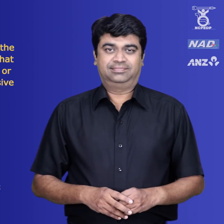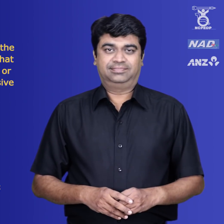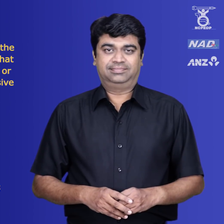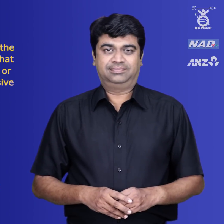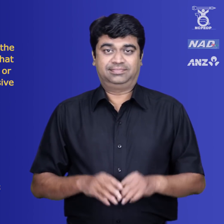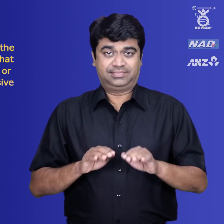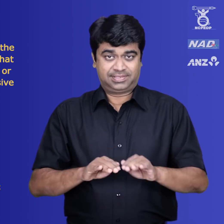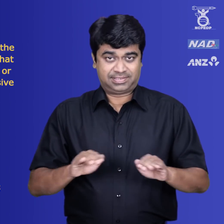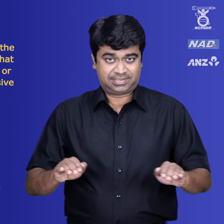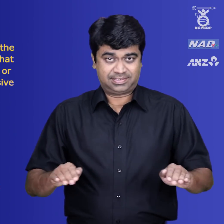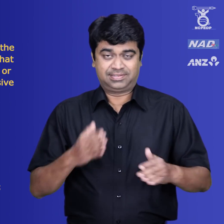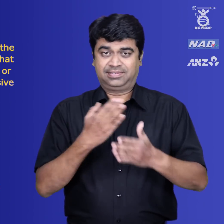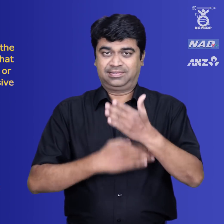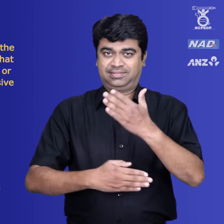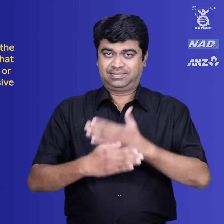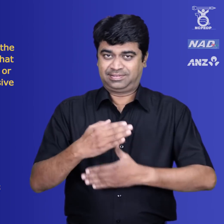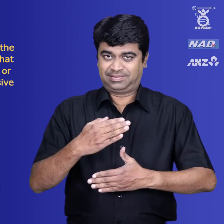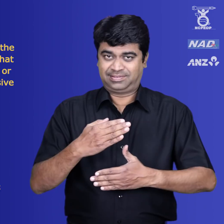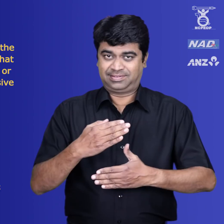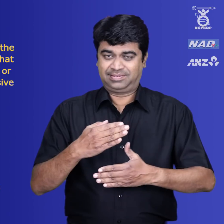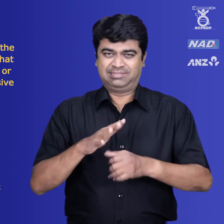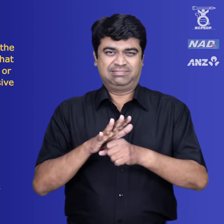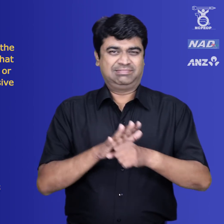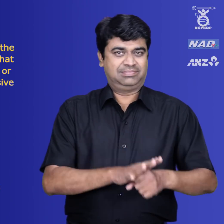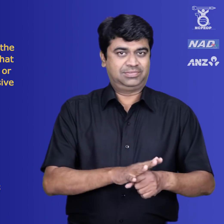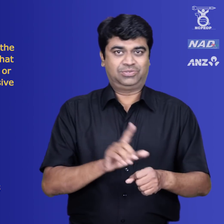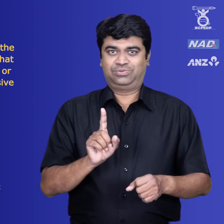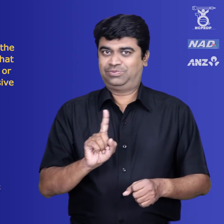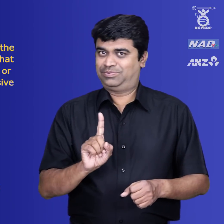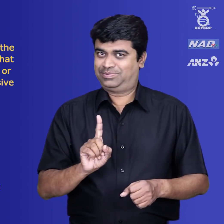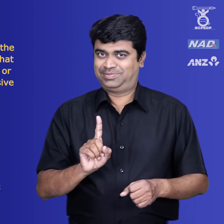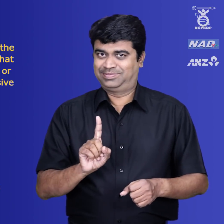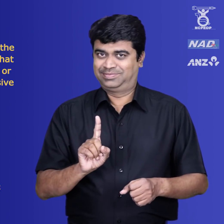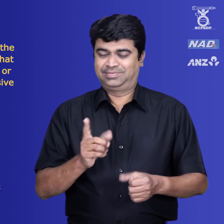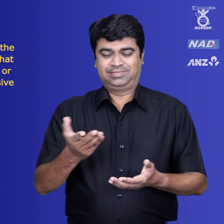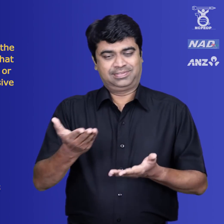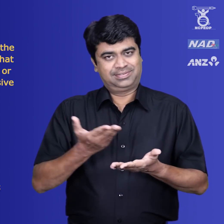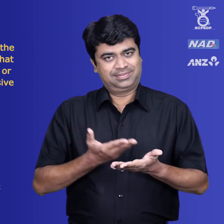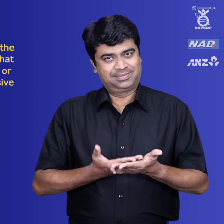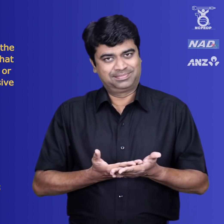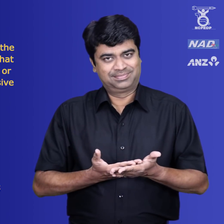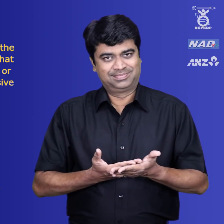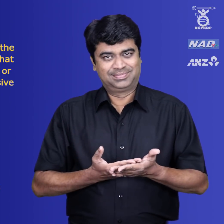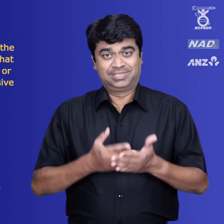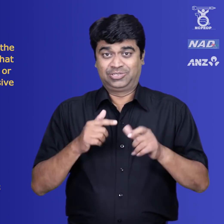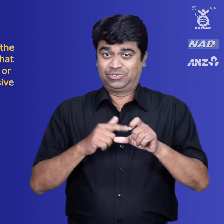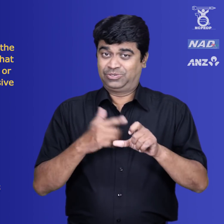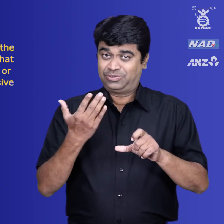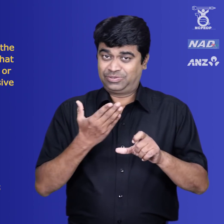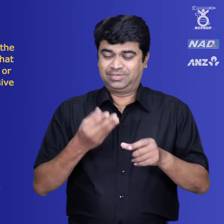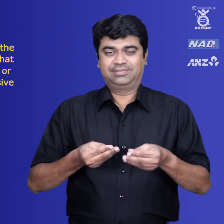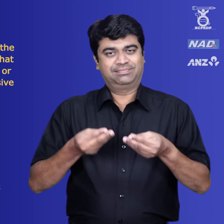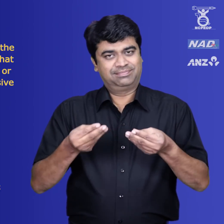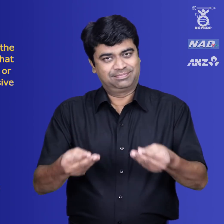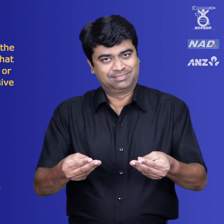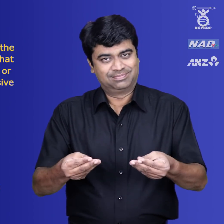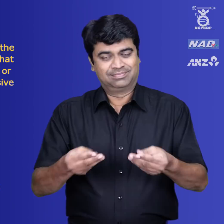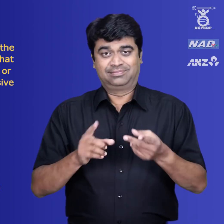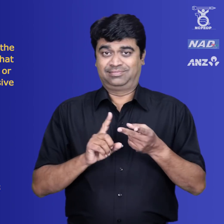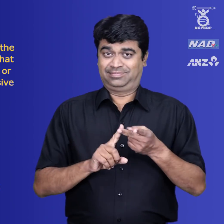disabilities, and towards that end shall admit them without discrimination and provide education